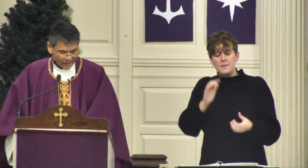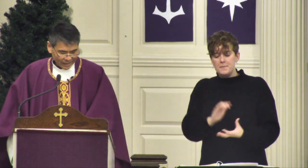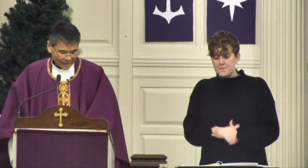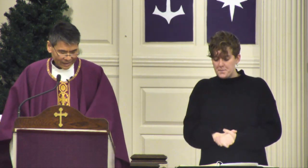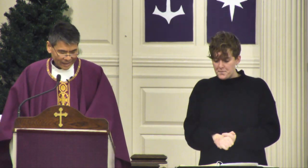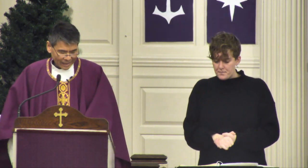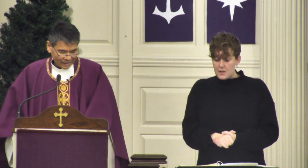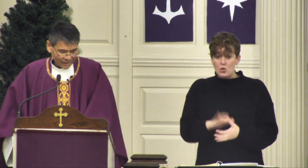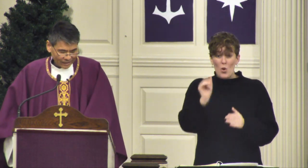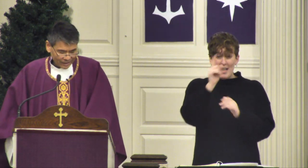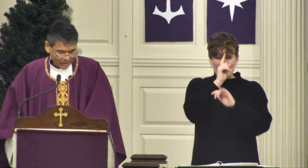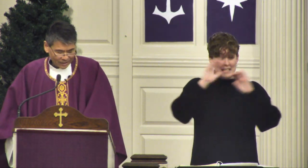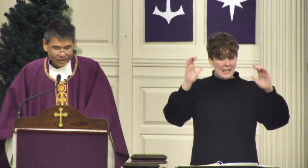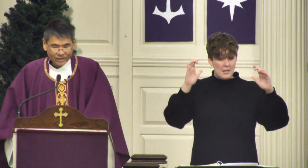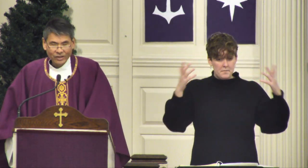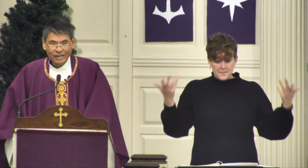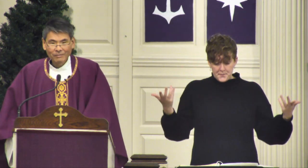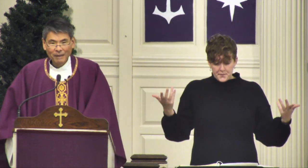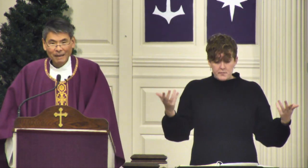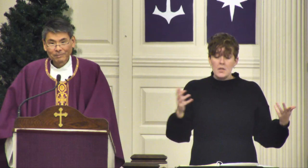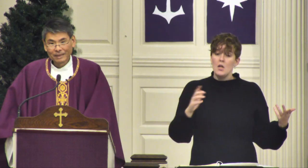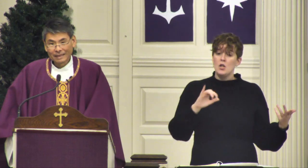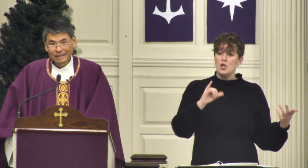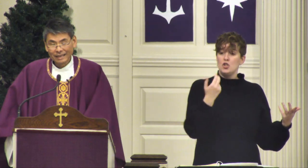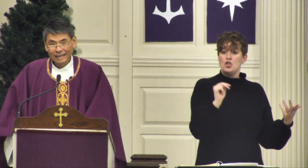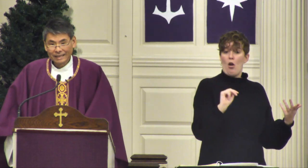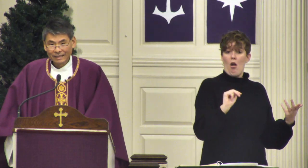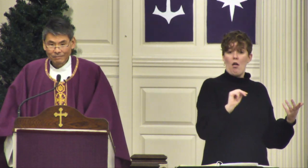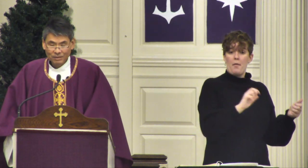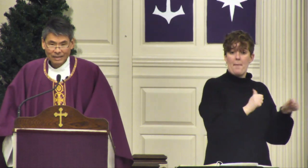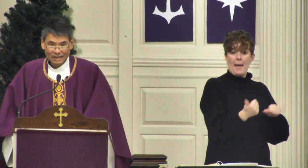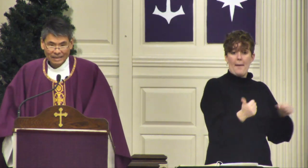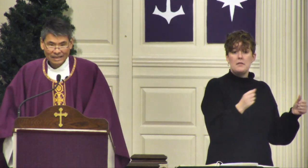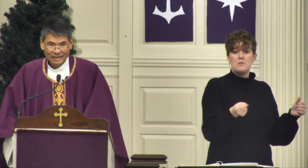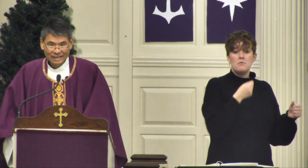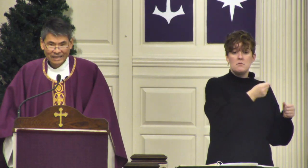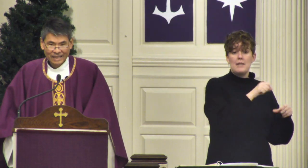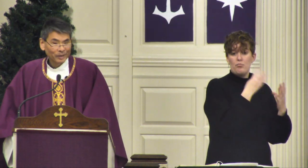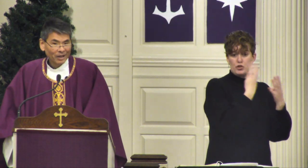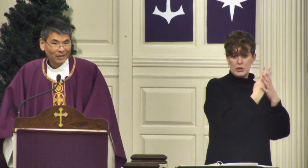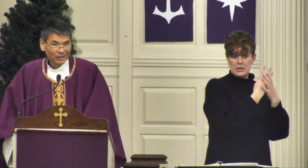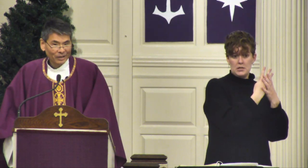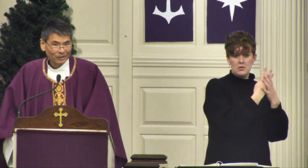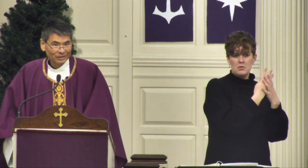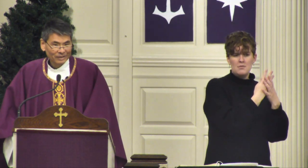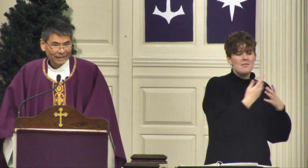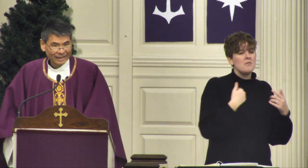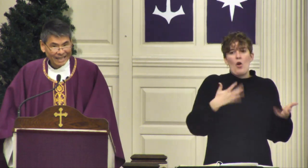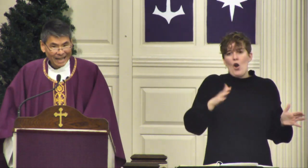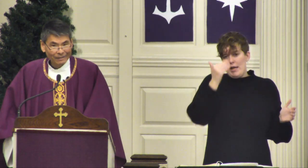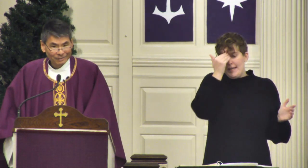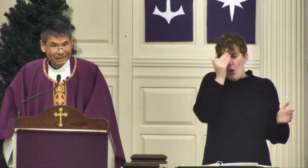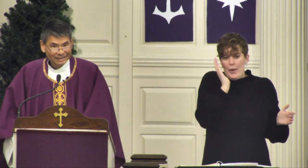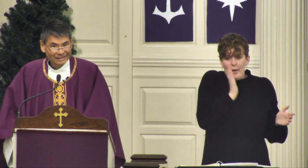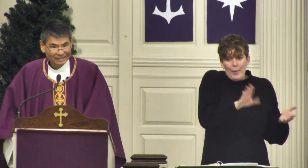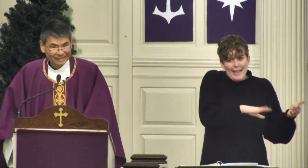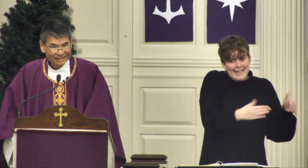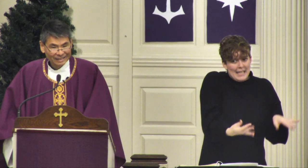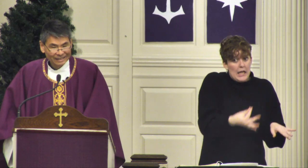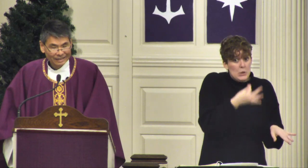scene is that John the Baptist is in prison. And we all know he's going to die real